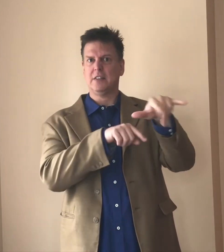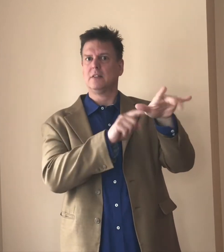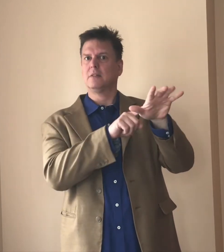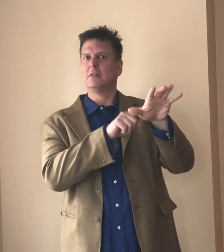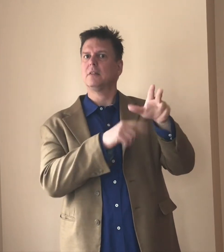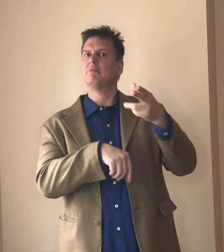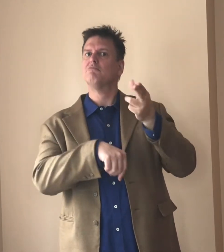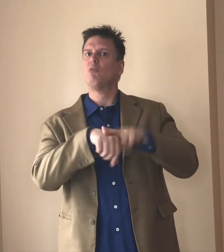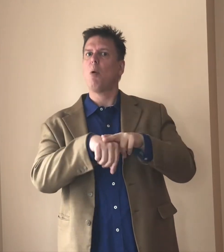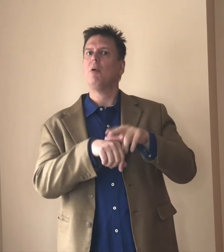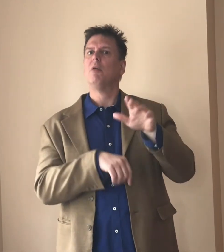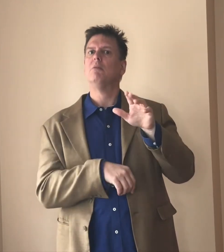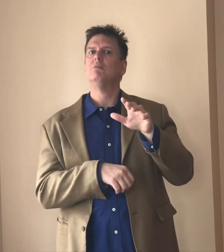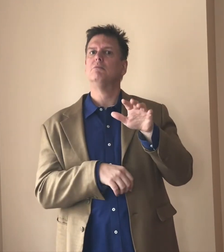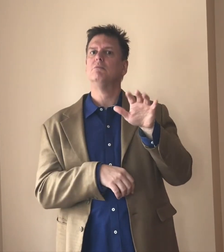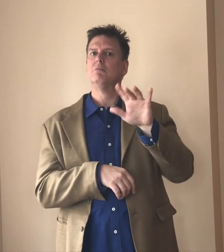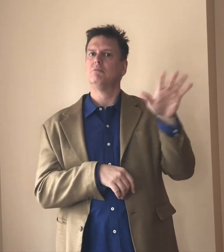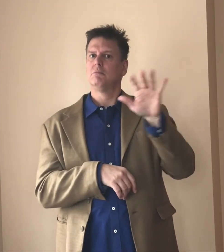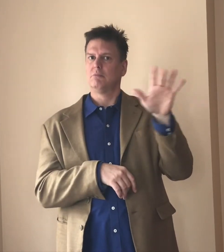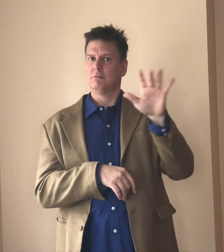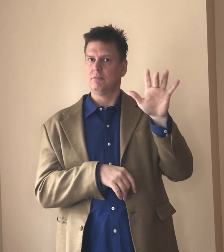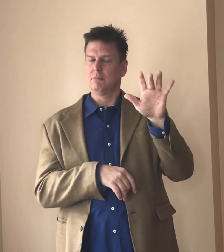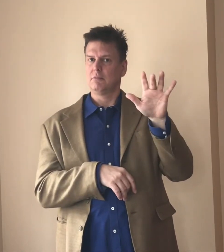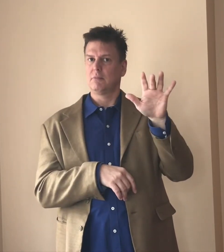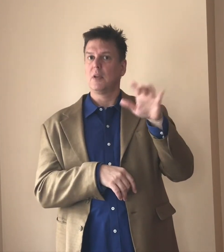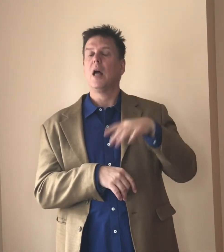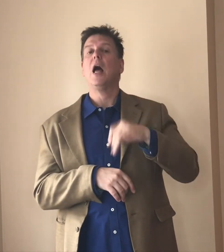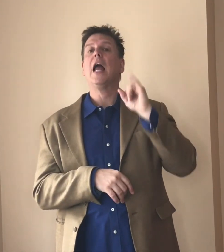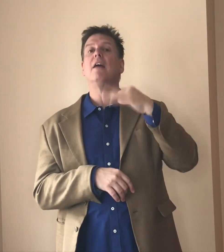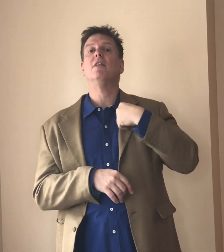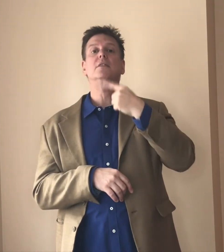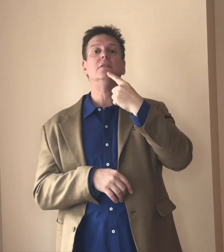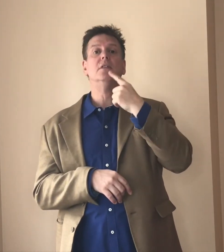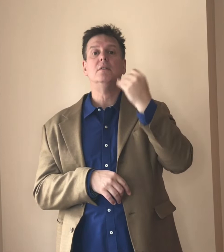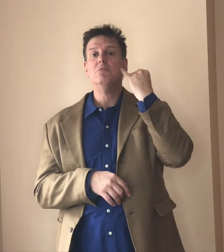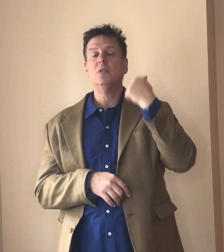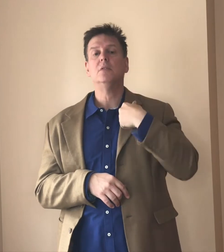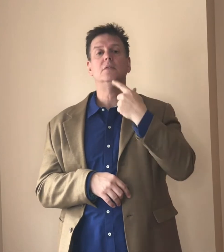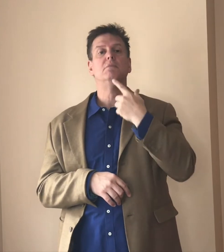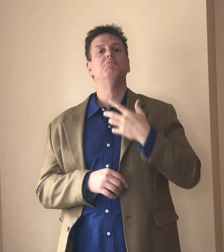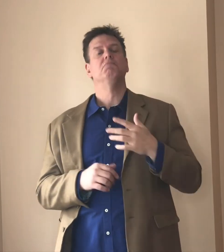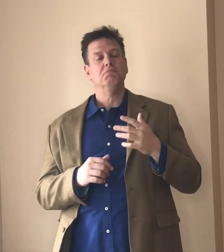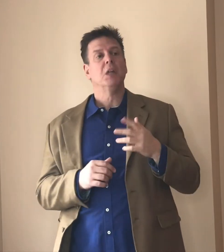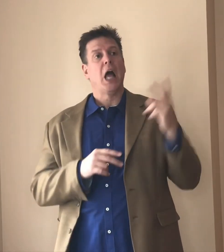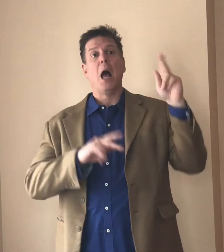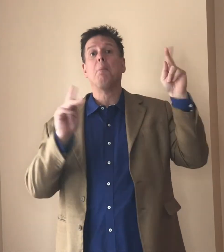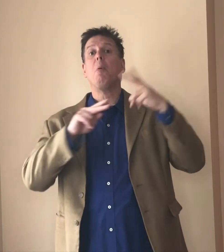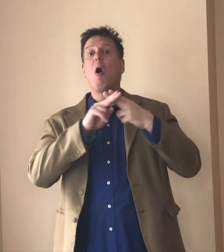because that's the place where you normally would fingerspell. But if I drop my hand to the next